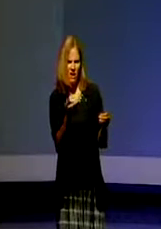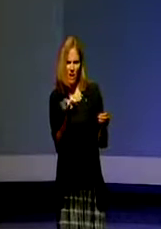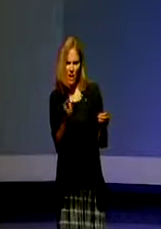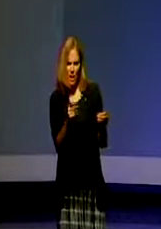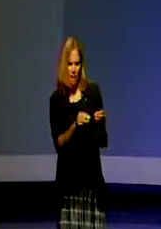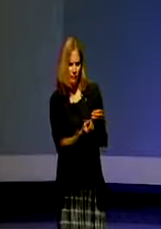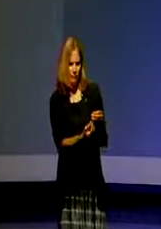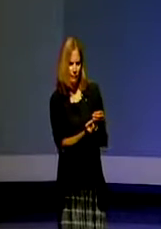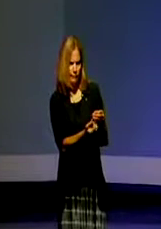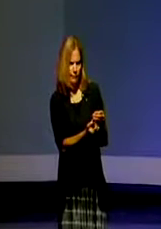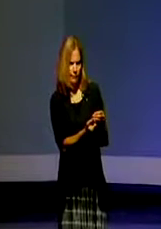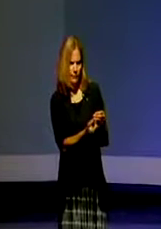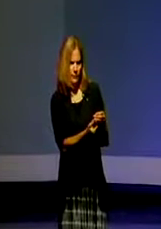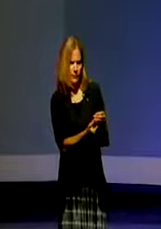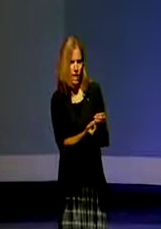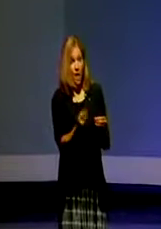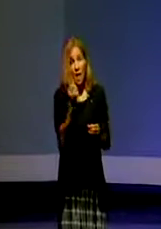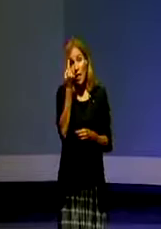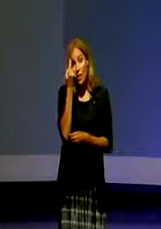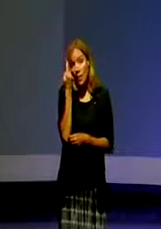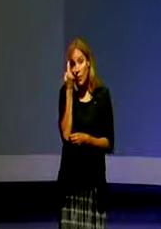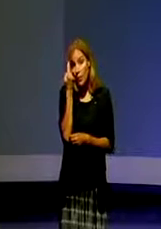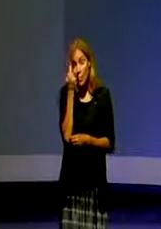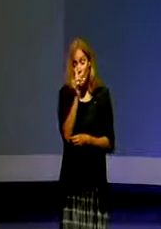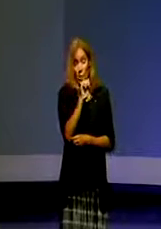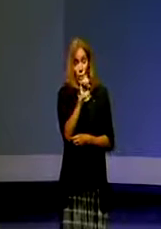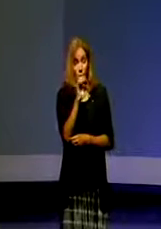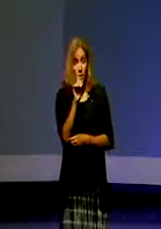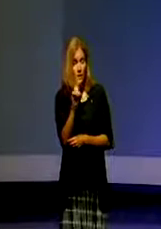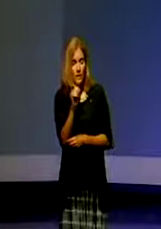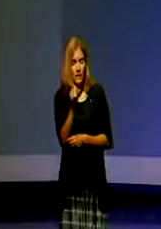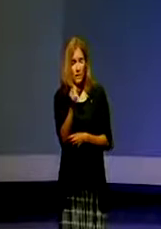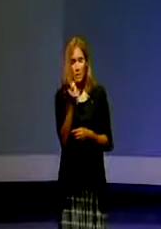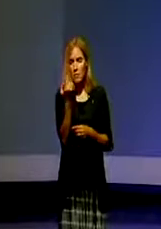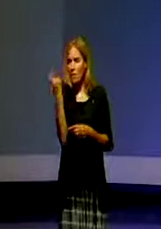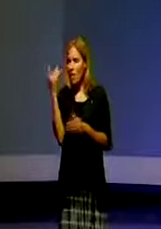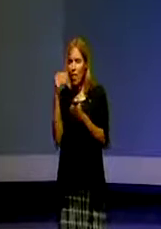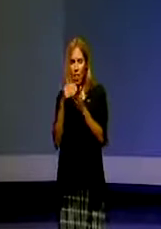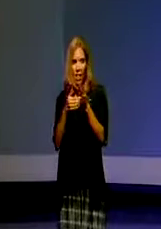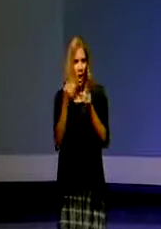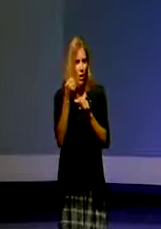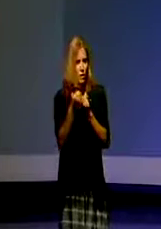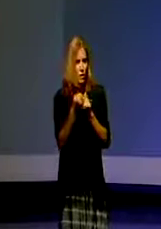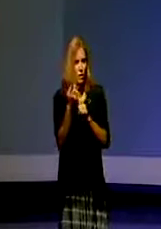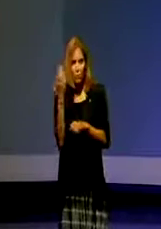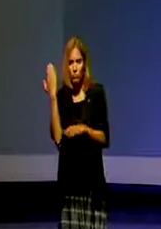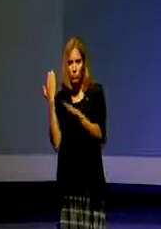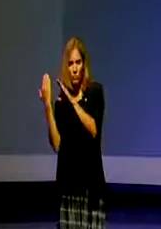under the surface. Think about those seeds, some of them thousands of years old, that